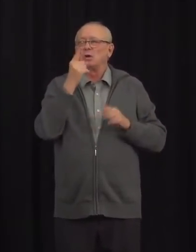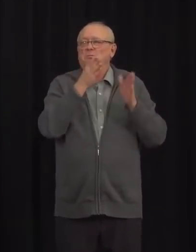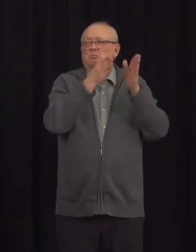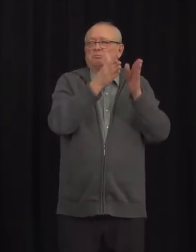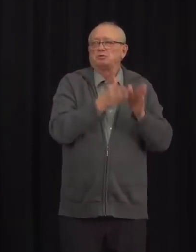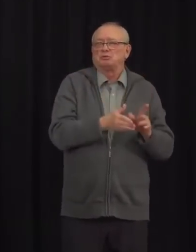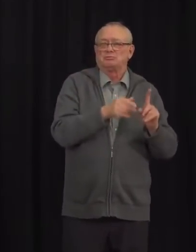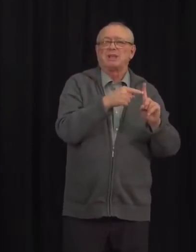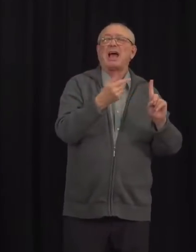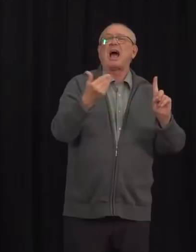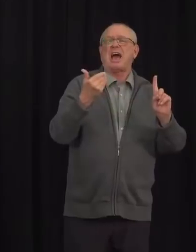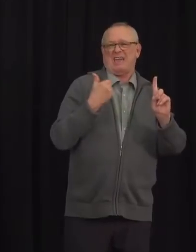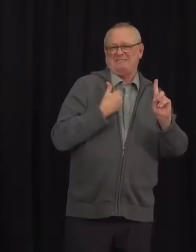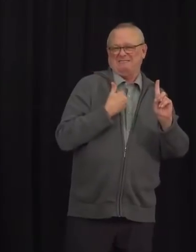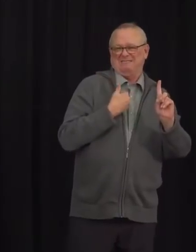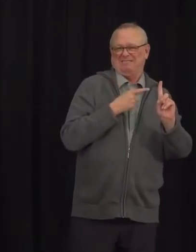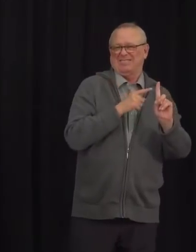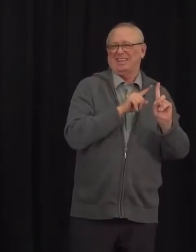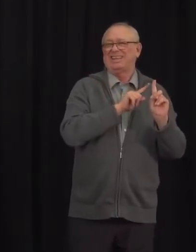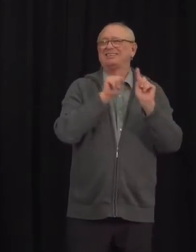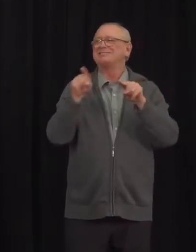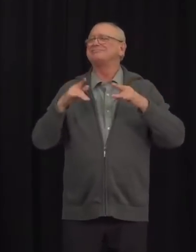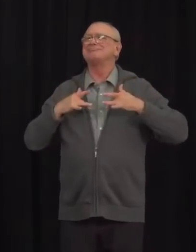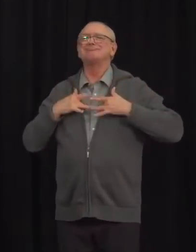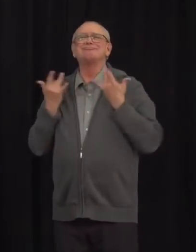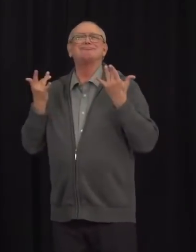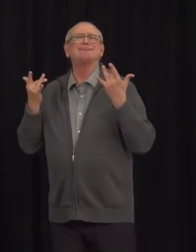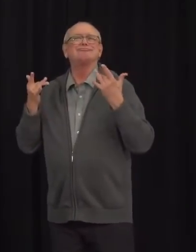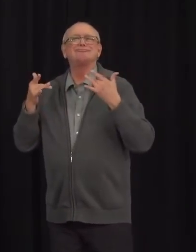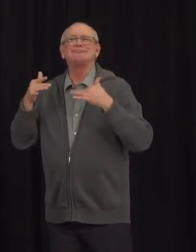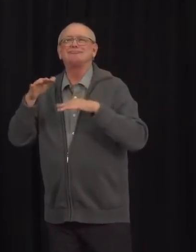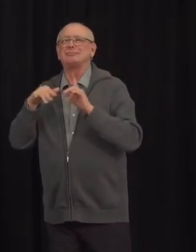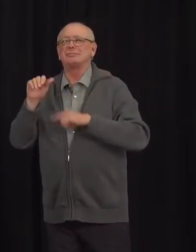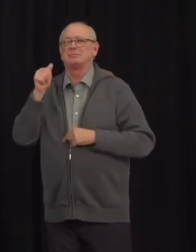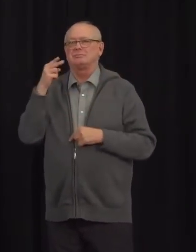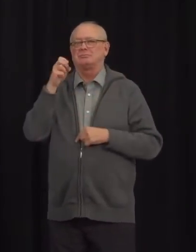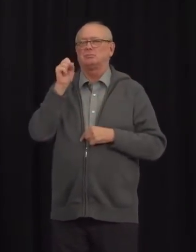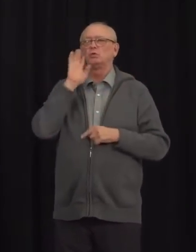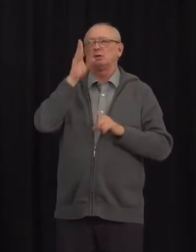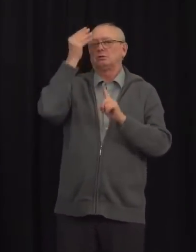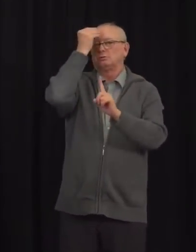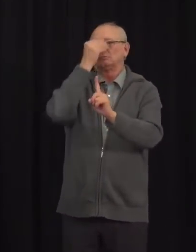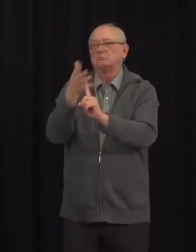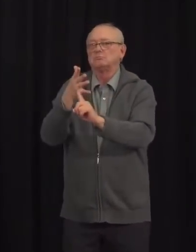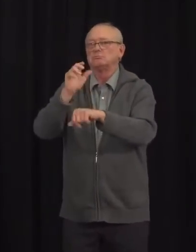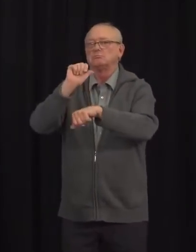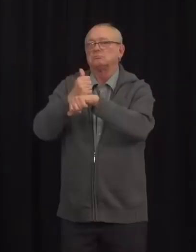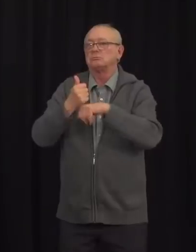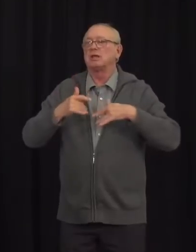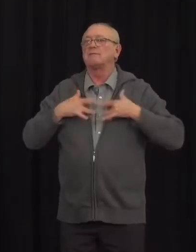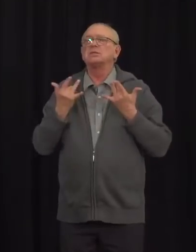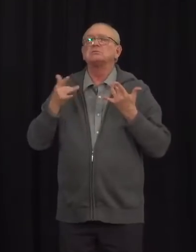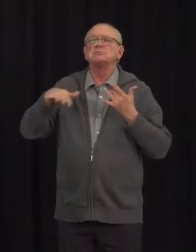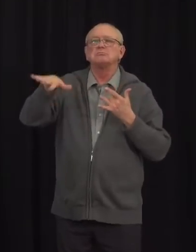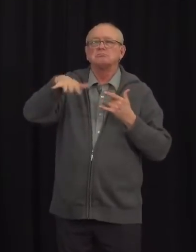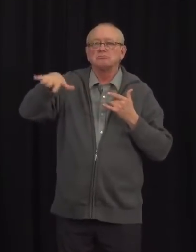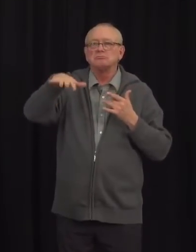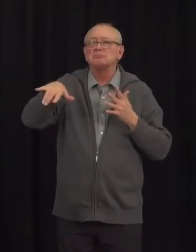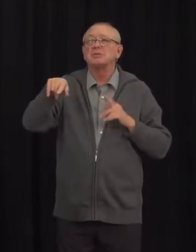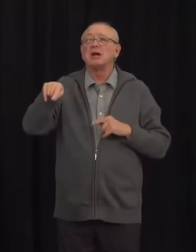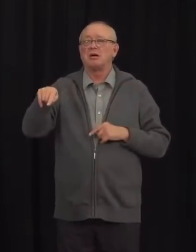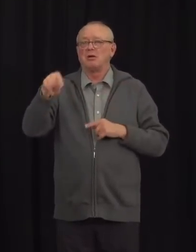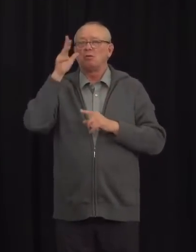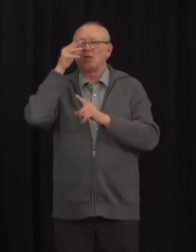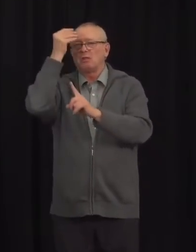infectious, AHS will now notify the organizer and provide them with written notification that can be directly emailed to